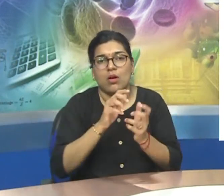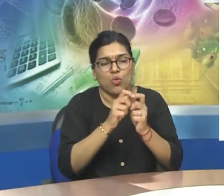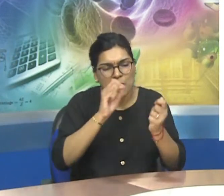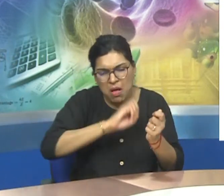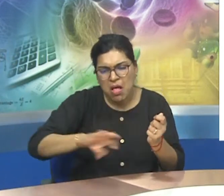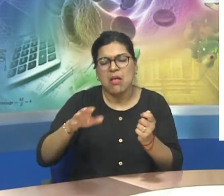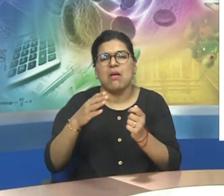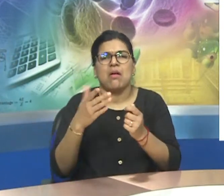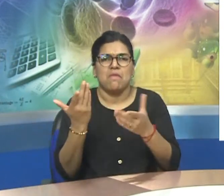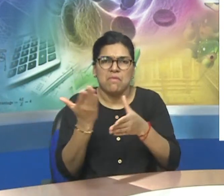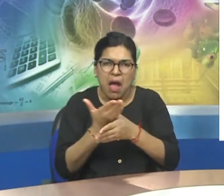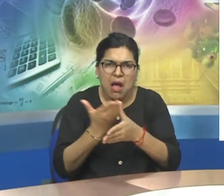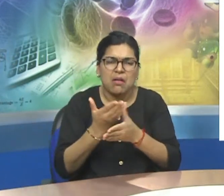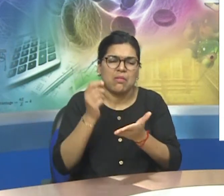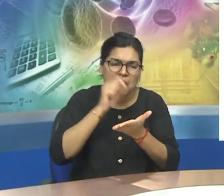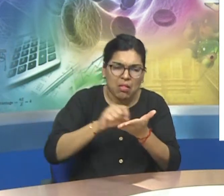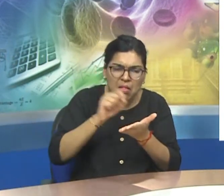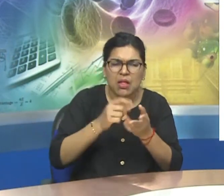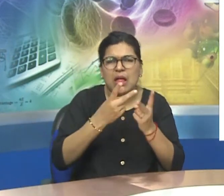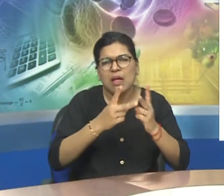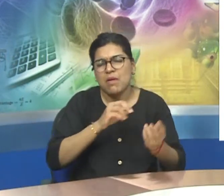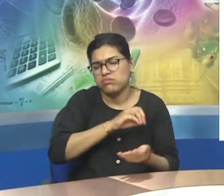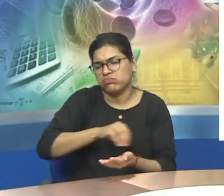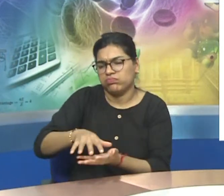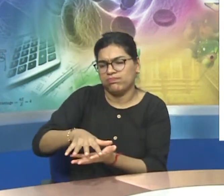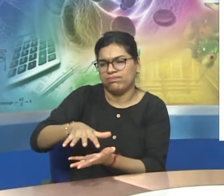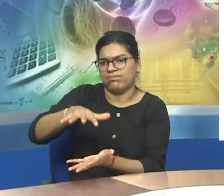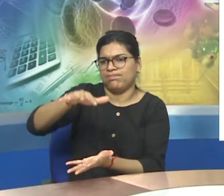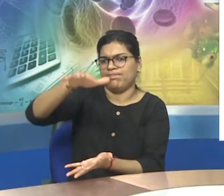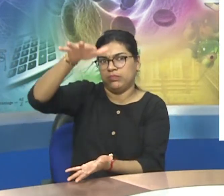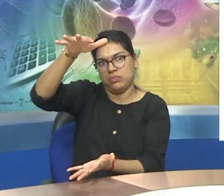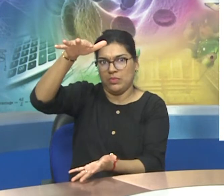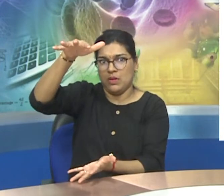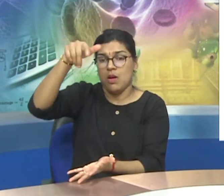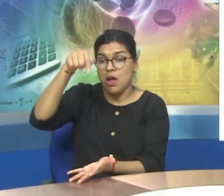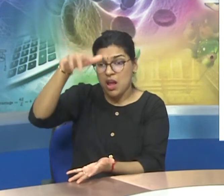or for different purposes. So whenever we collect newspapers,